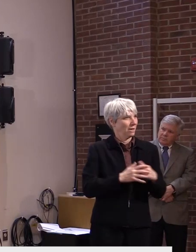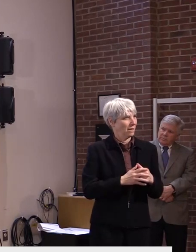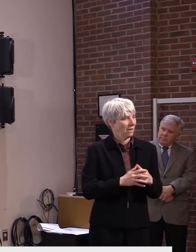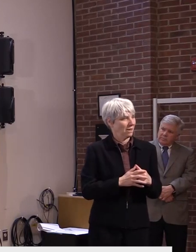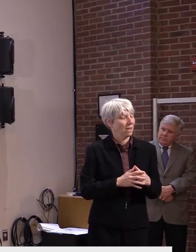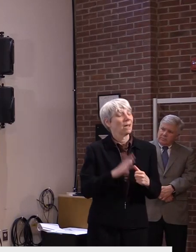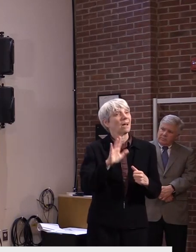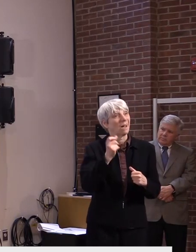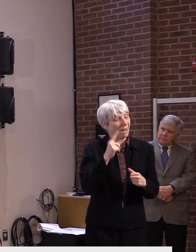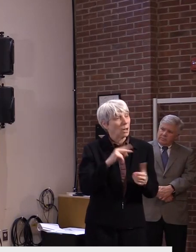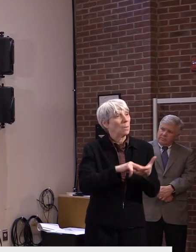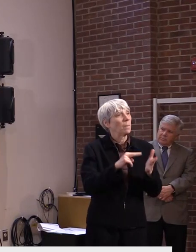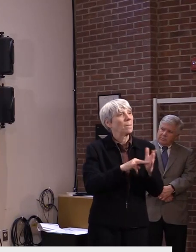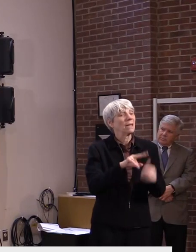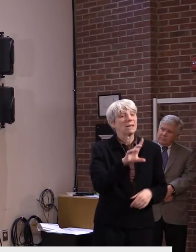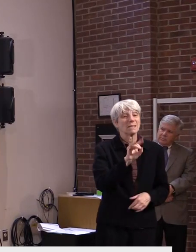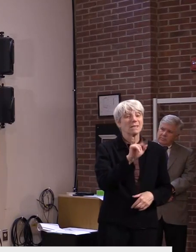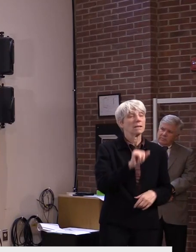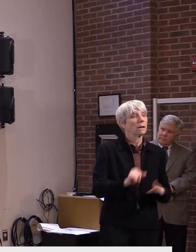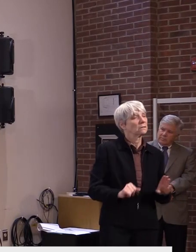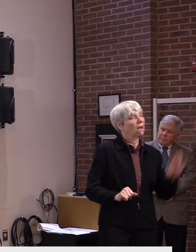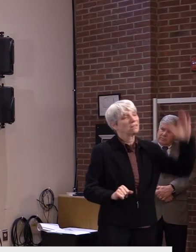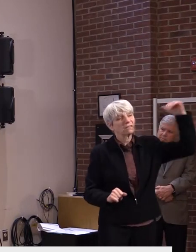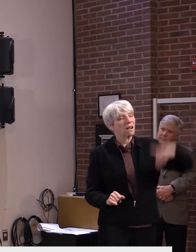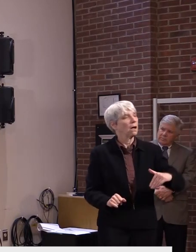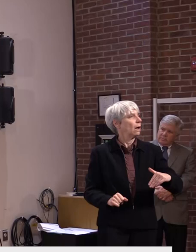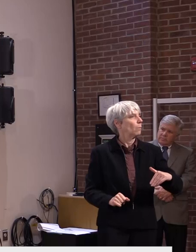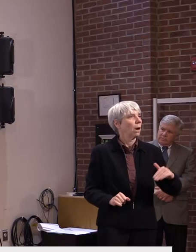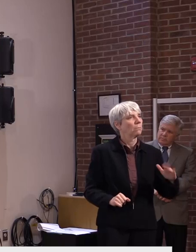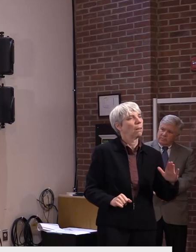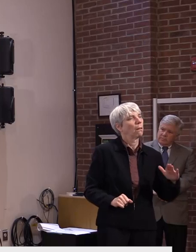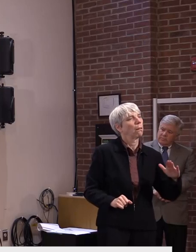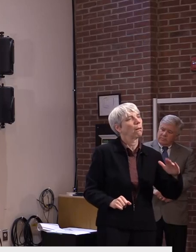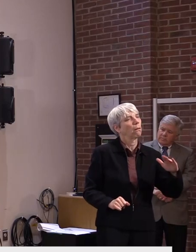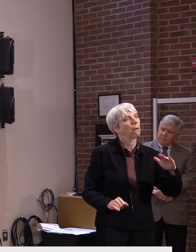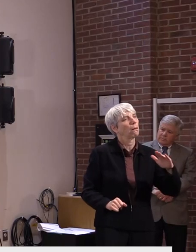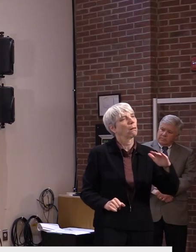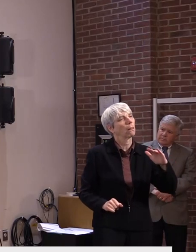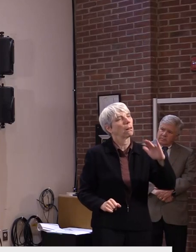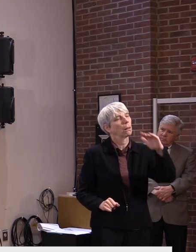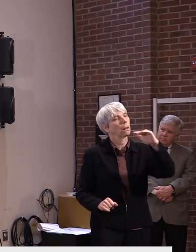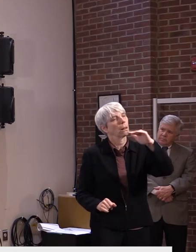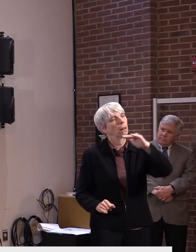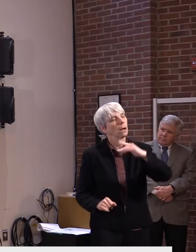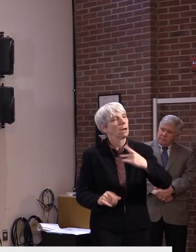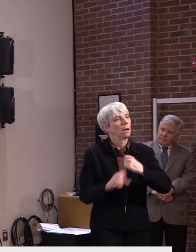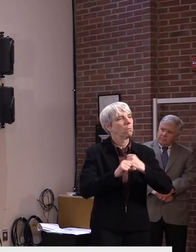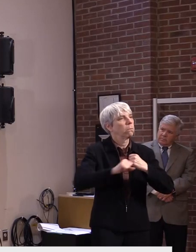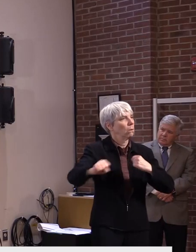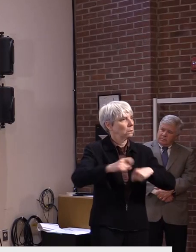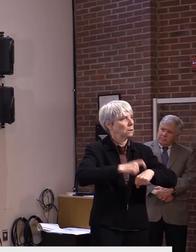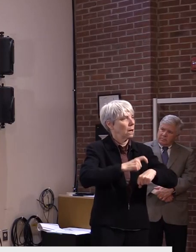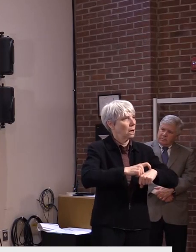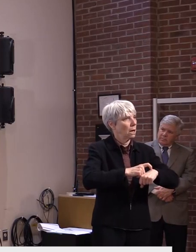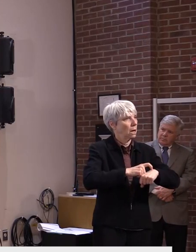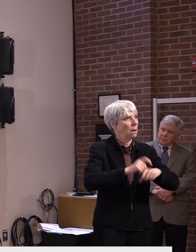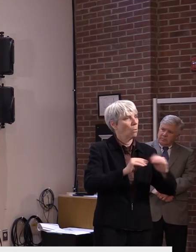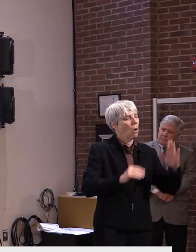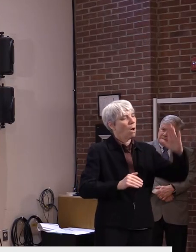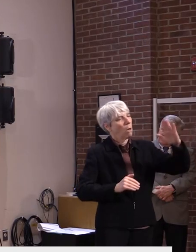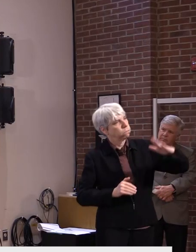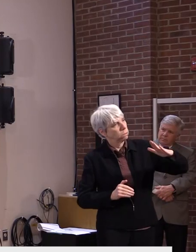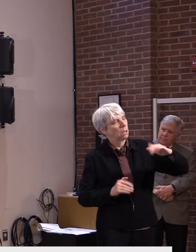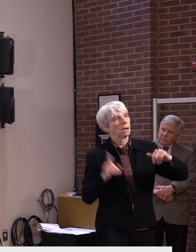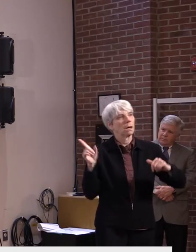that it drags out the kind of course that all the states have been having. and it's a much flatter curve. So you stay